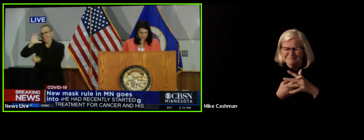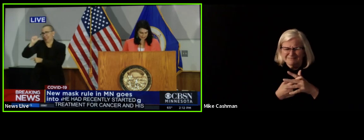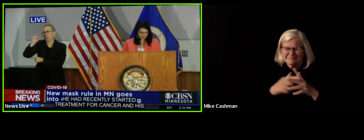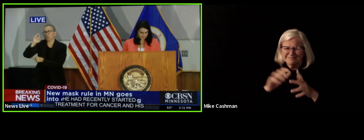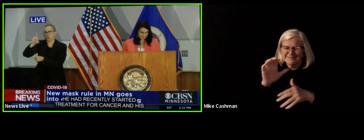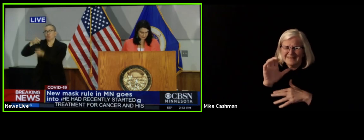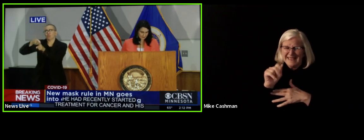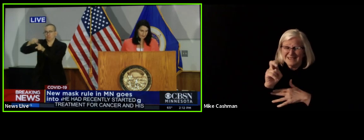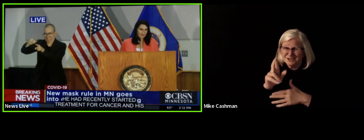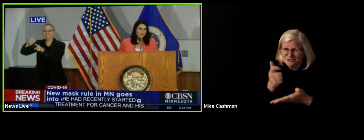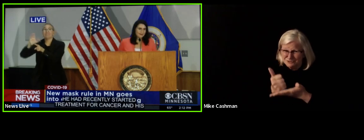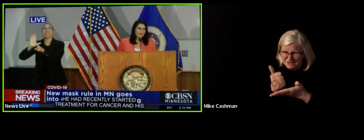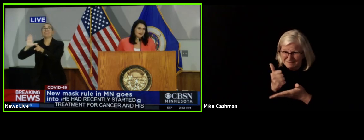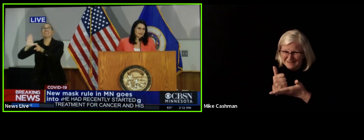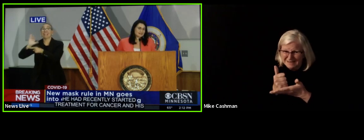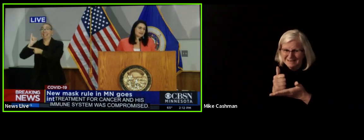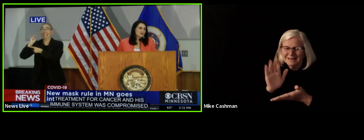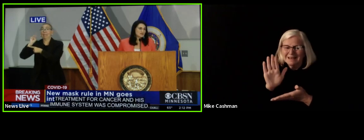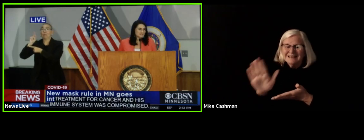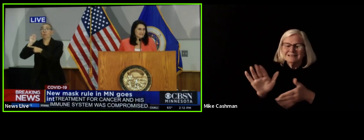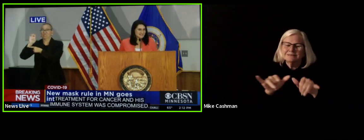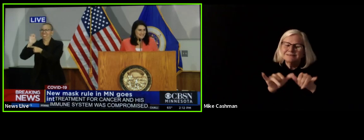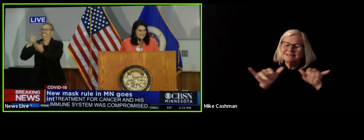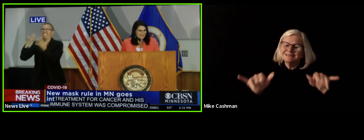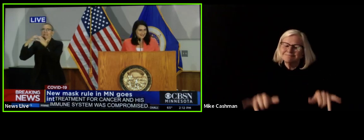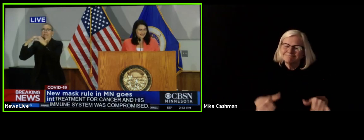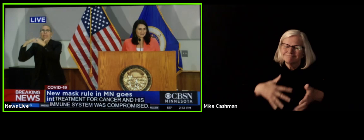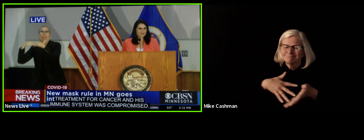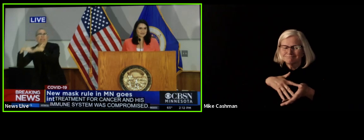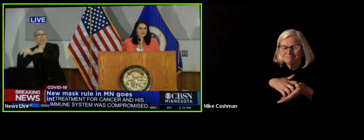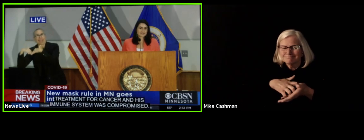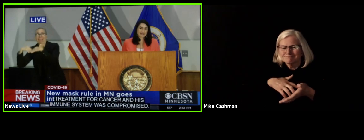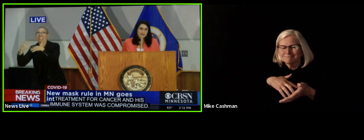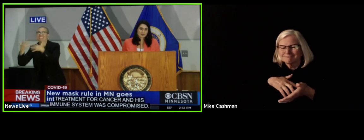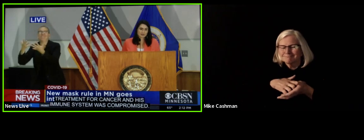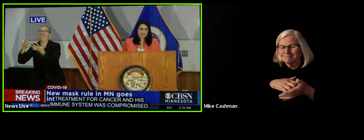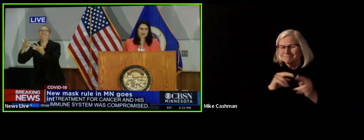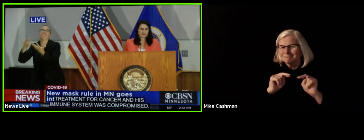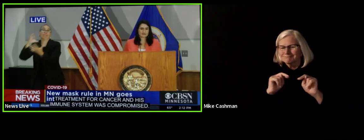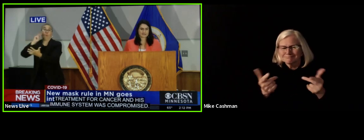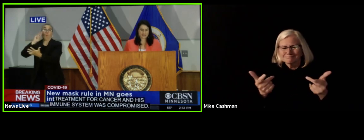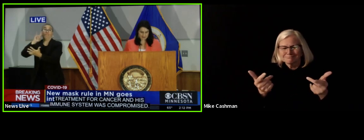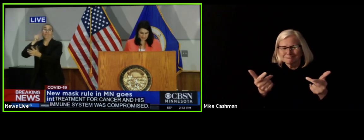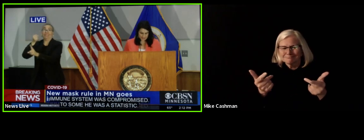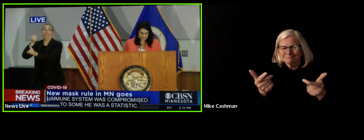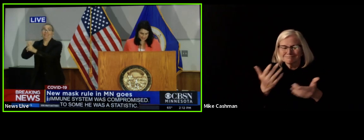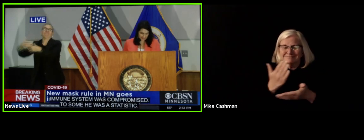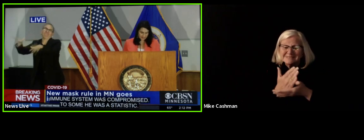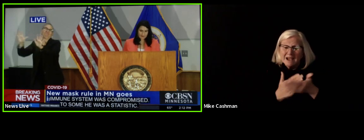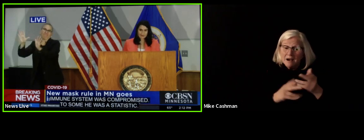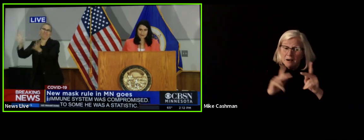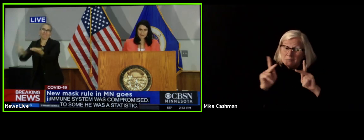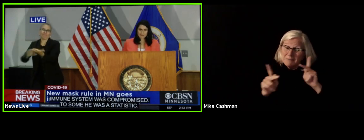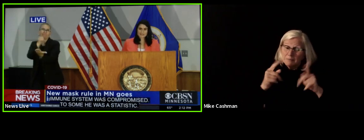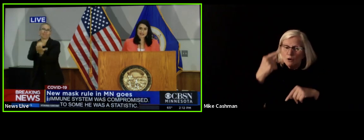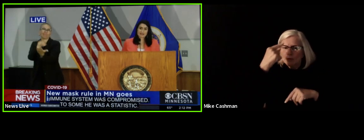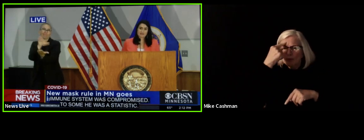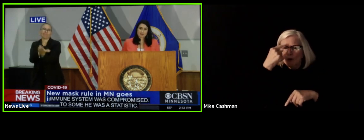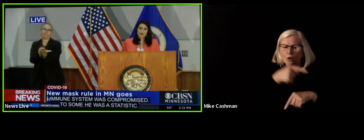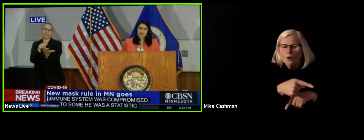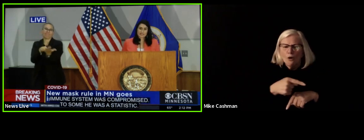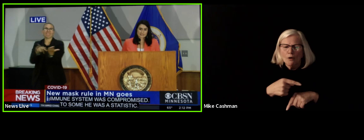compromised. To some, he was a statistic, the second person in the state of Tennessee to